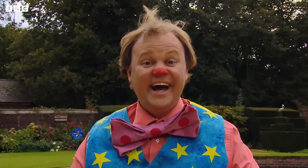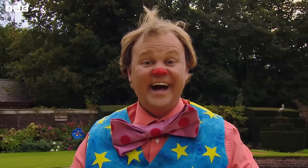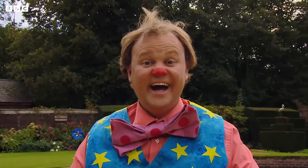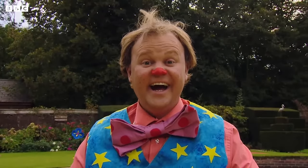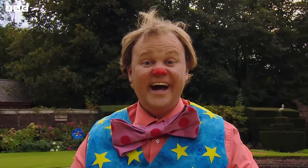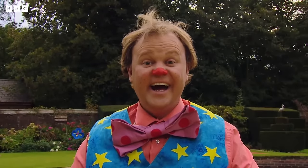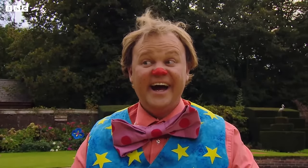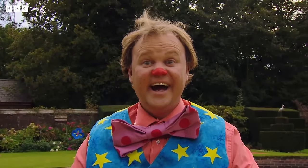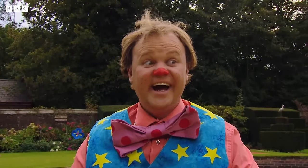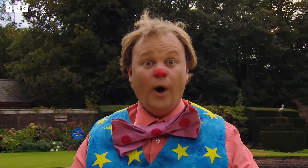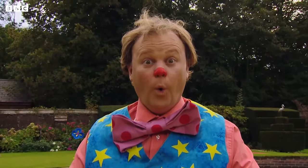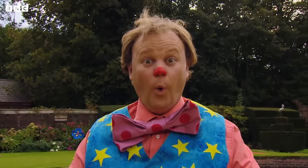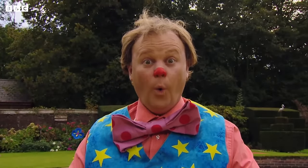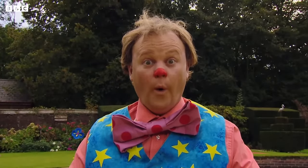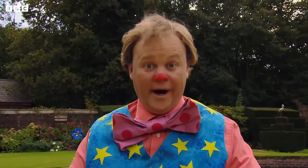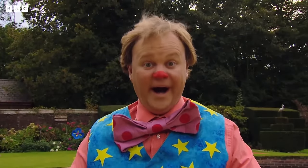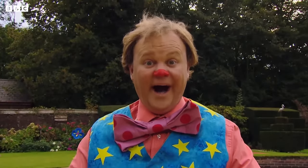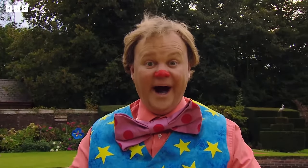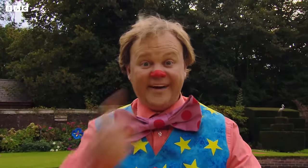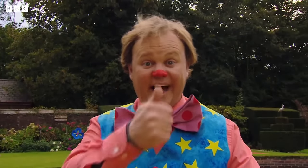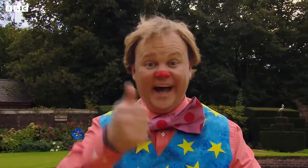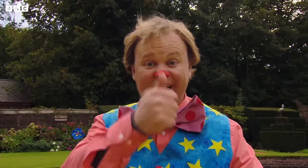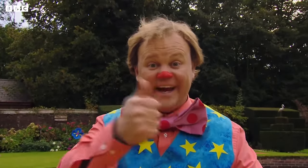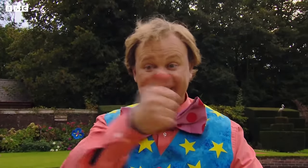Try some more. Ooh. Okay.